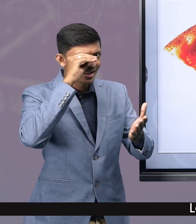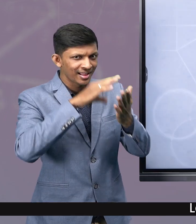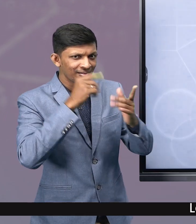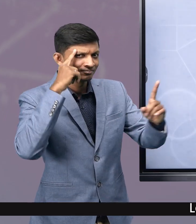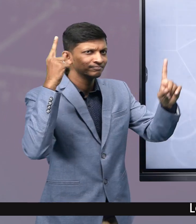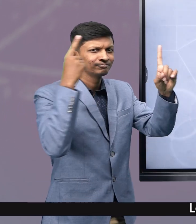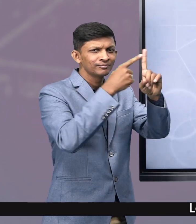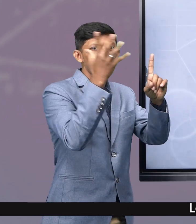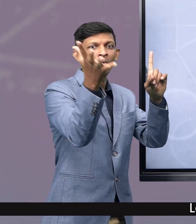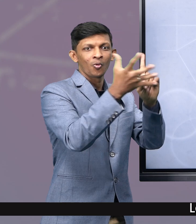Learning outcomes.